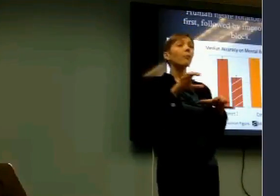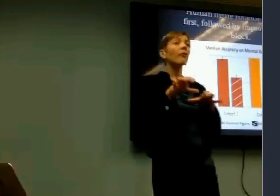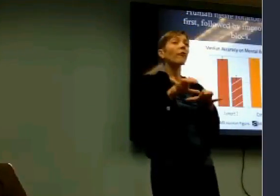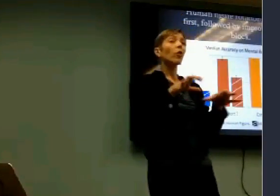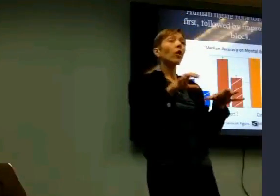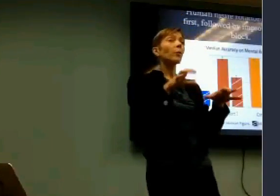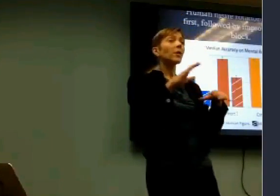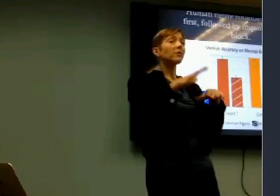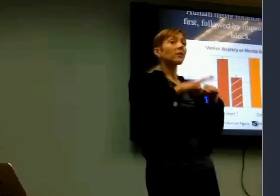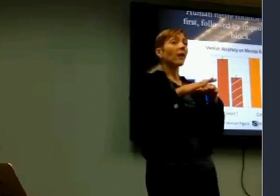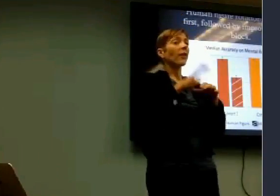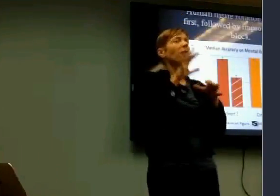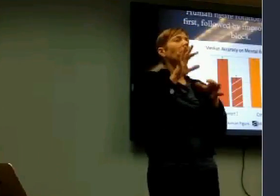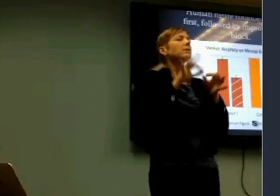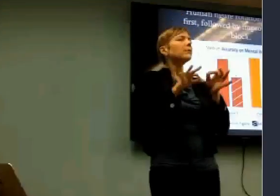to the